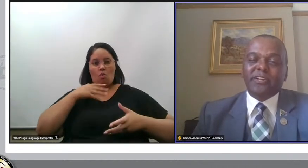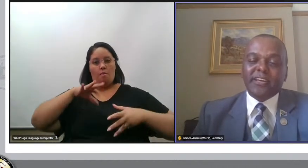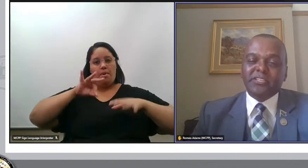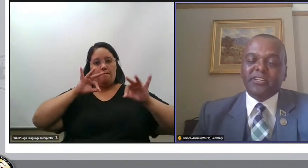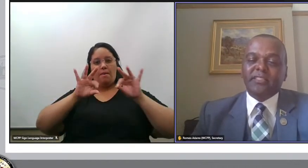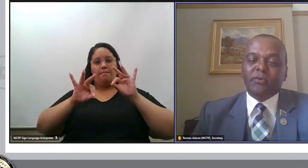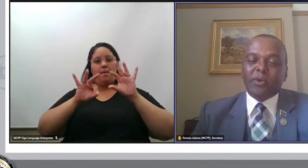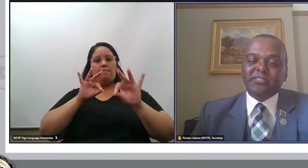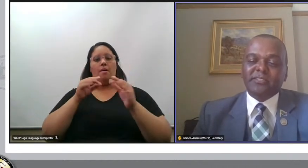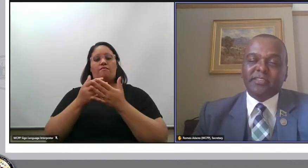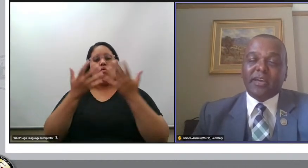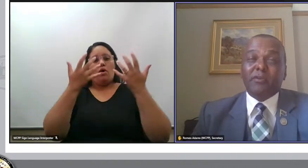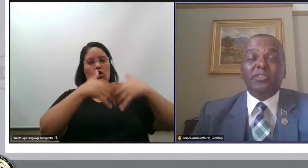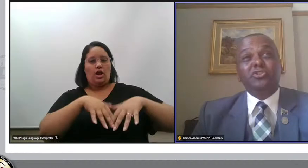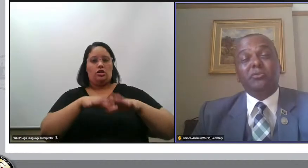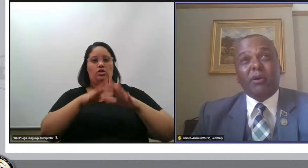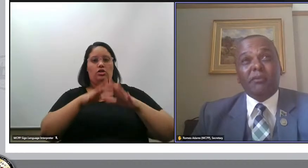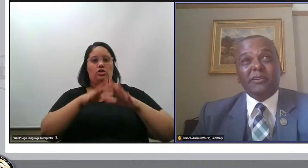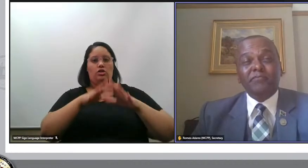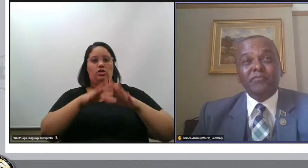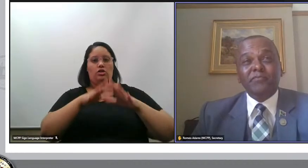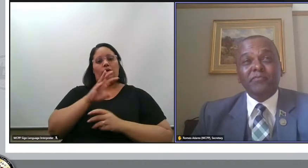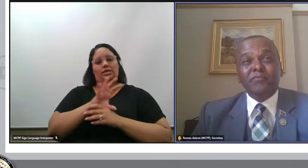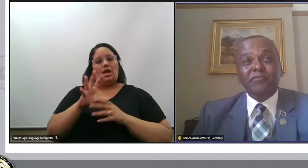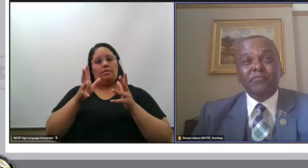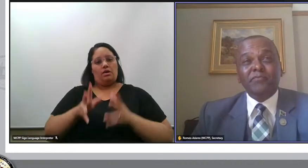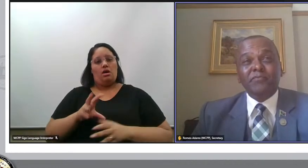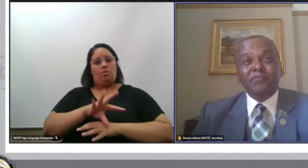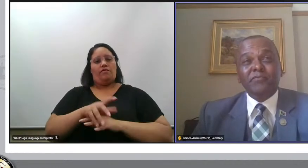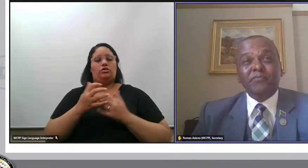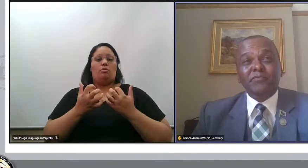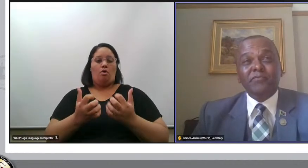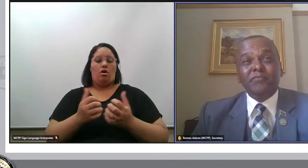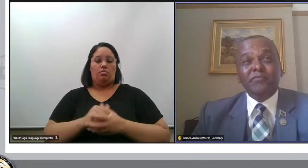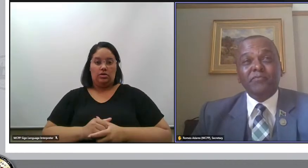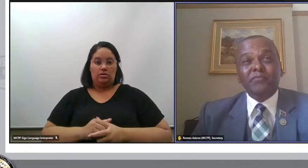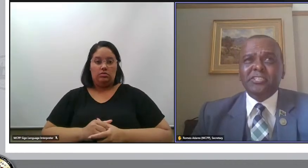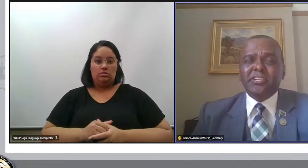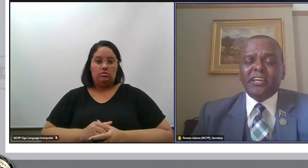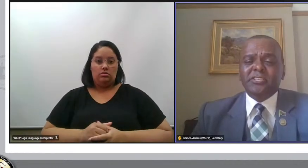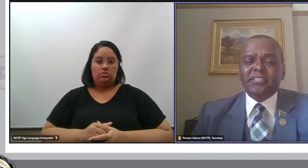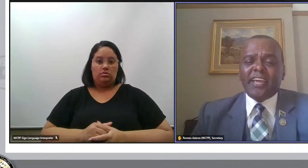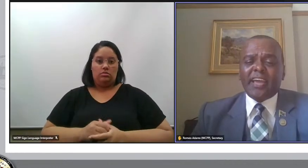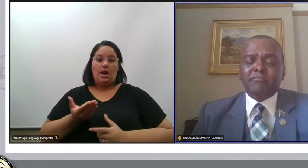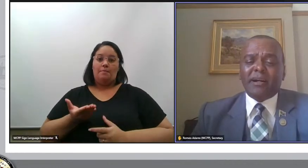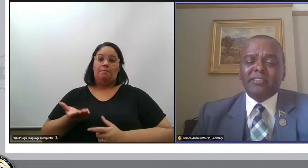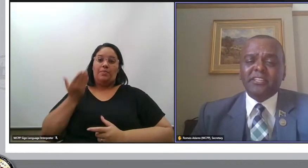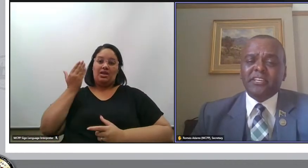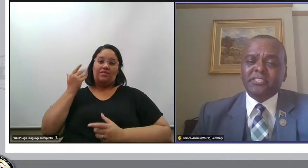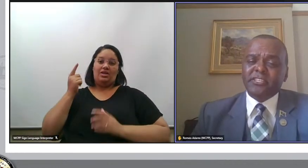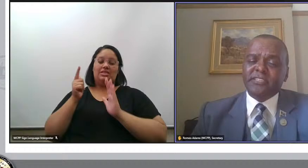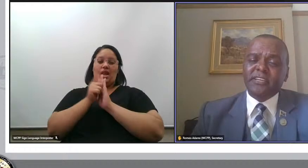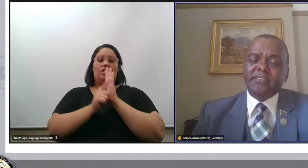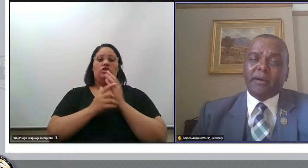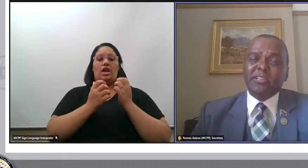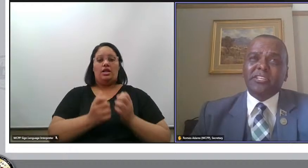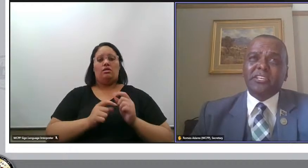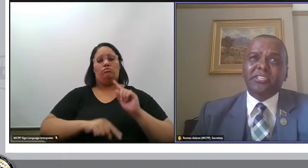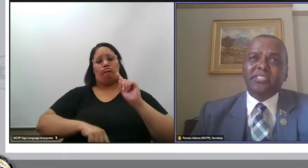for coordination in the Western Cape Provincial Parliament. Now, previous legislatures had